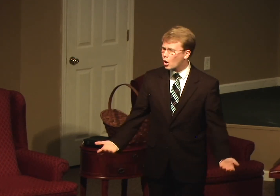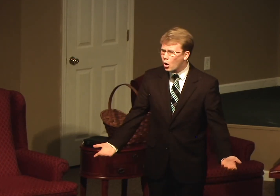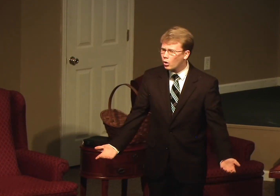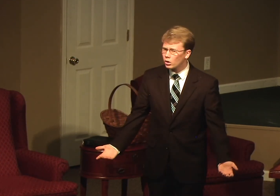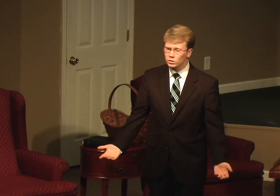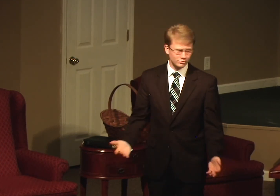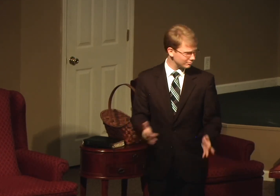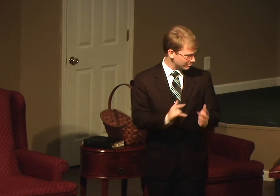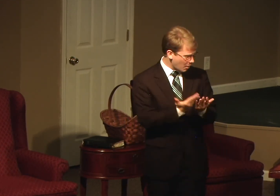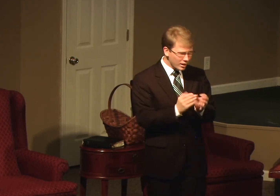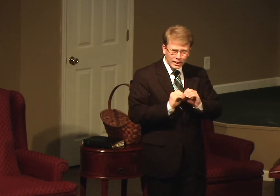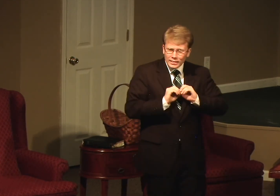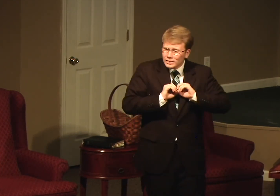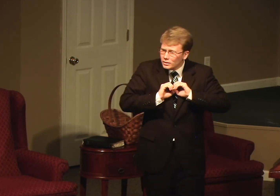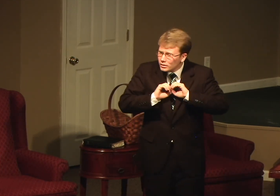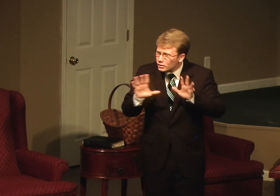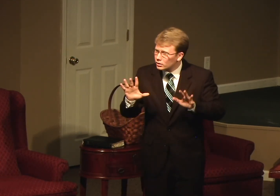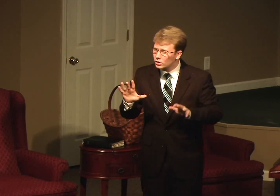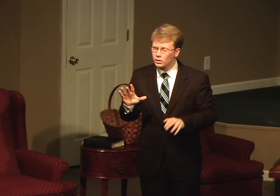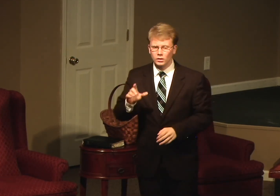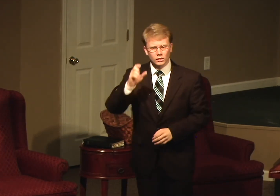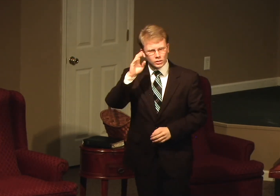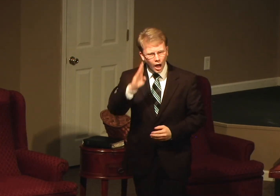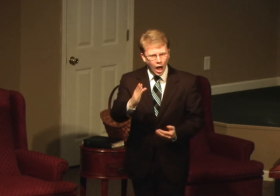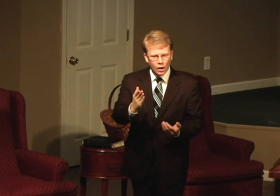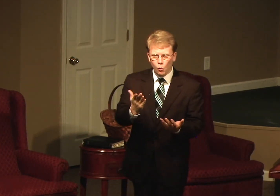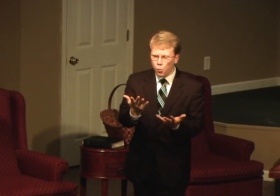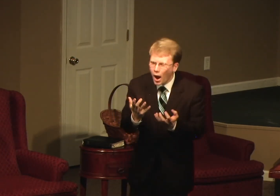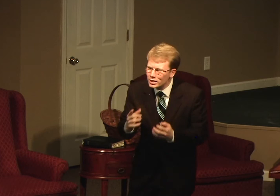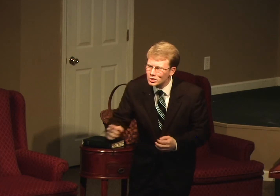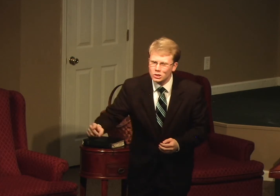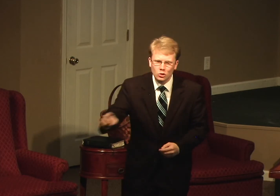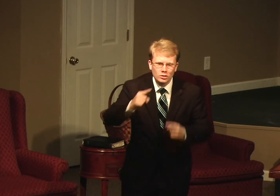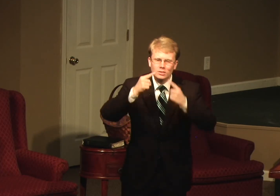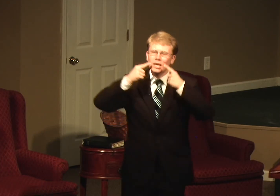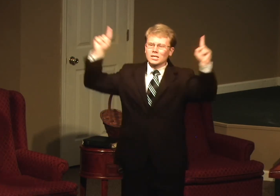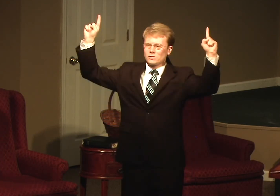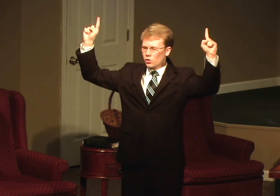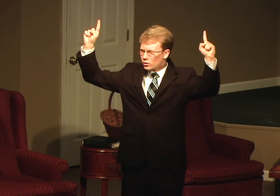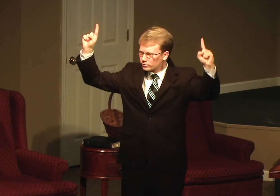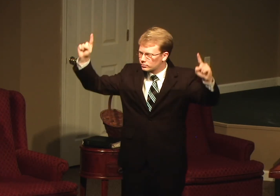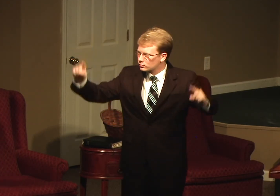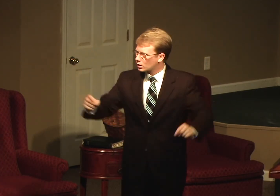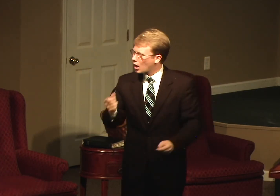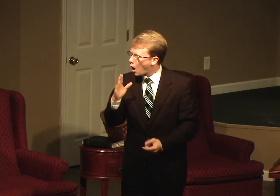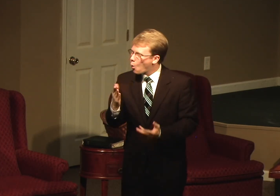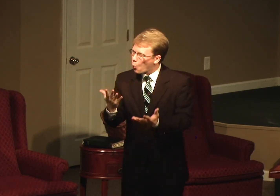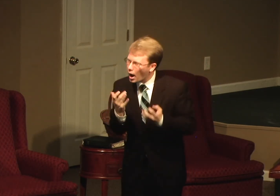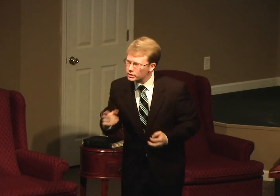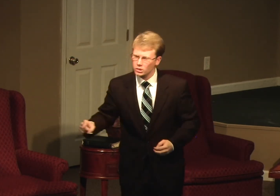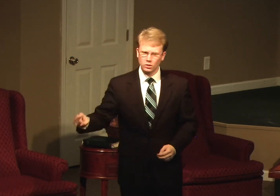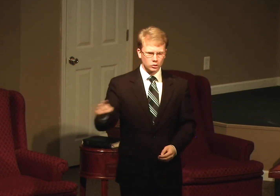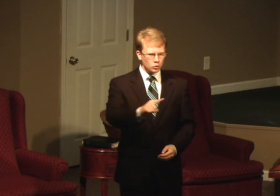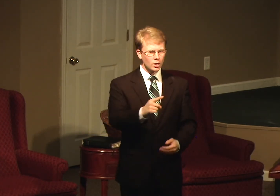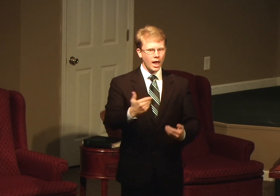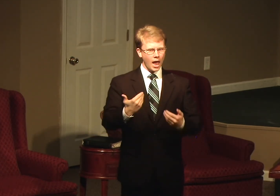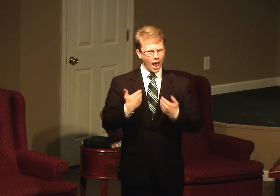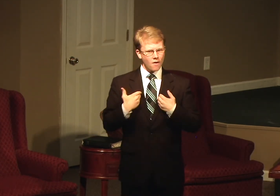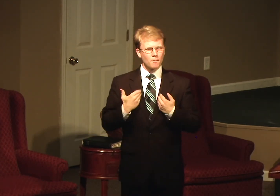And then we turn around, we obey Him. We do what we're supposed to, and He blesses us. The Word of God is so clear on that. If you